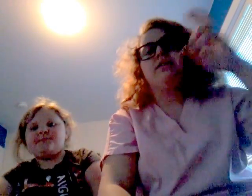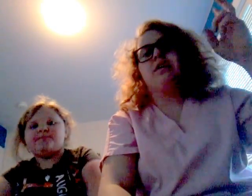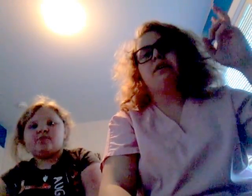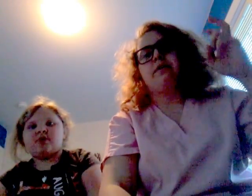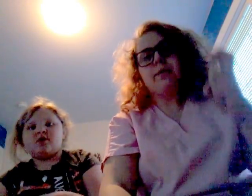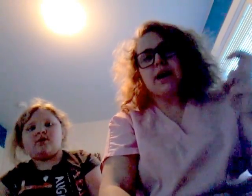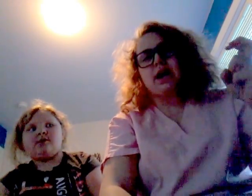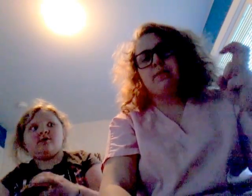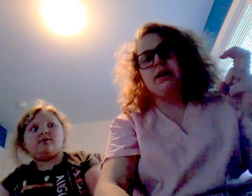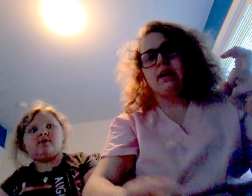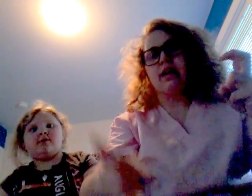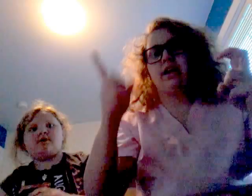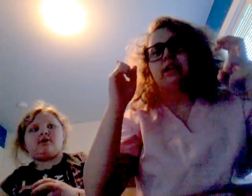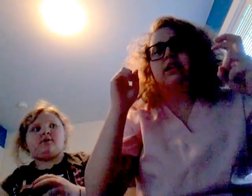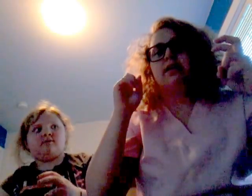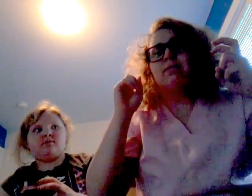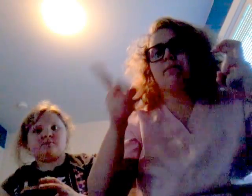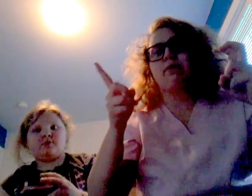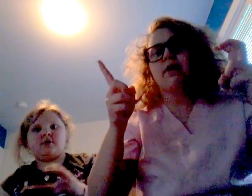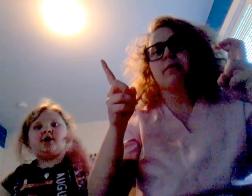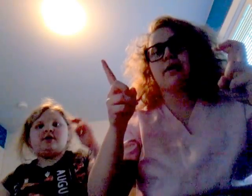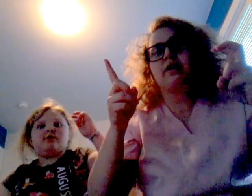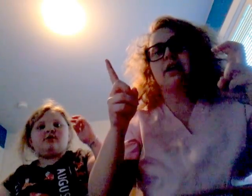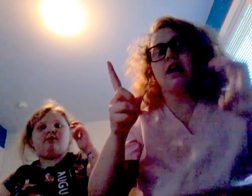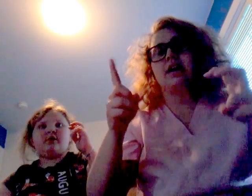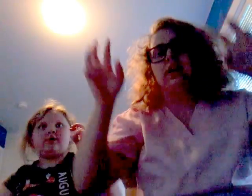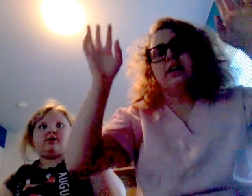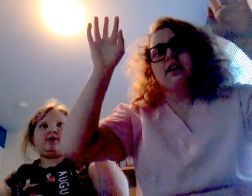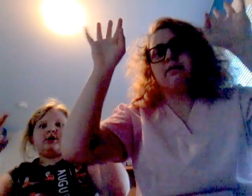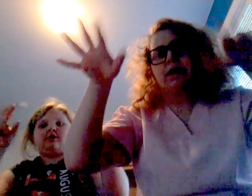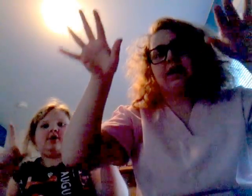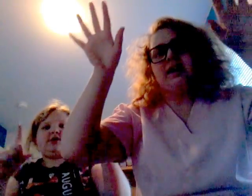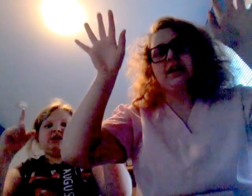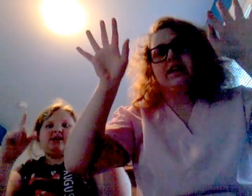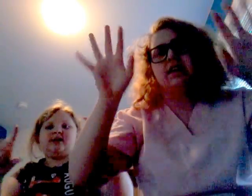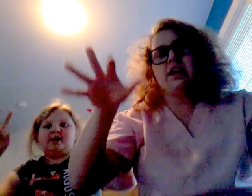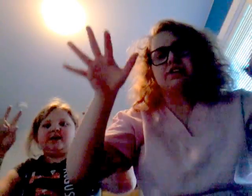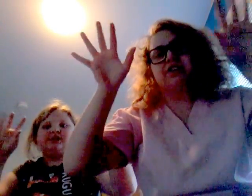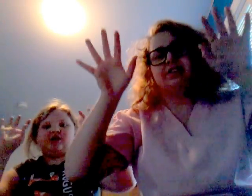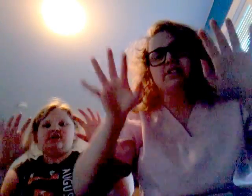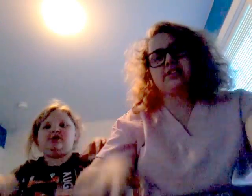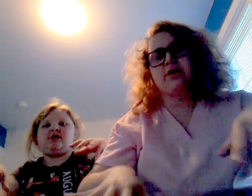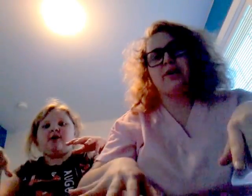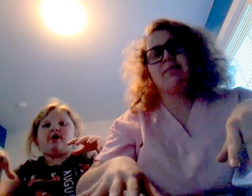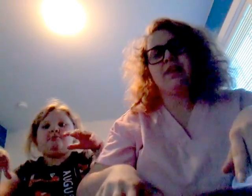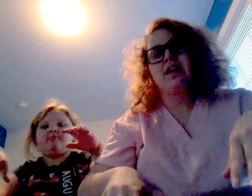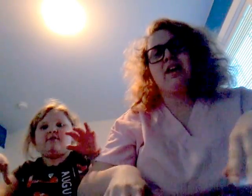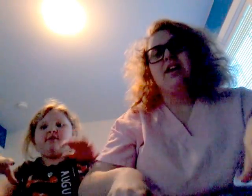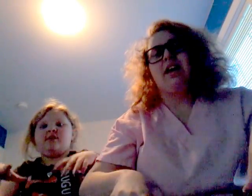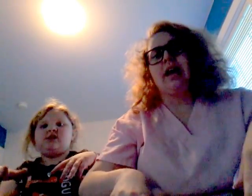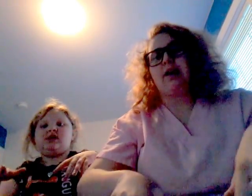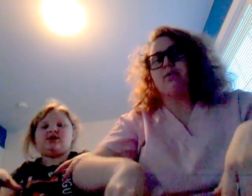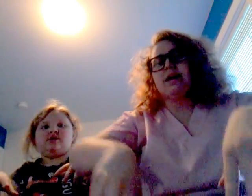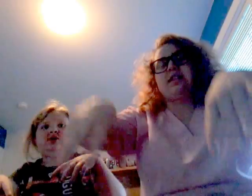the rabbit and the boy were caught in a radiation storm and